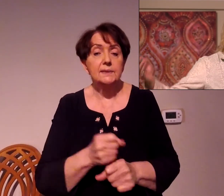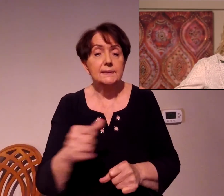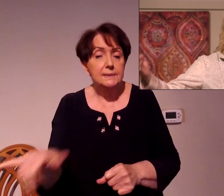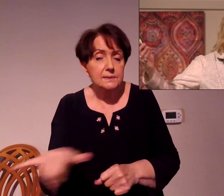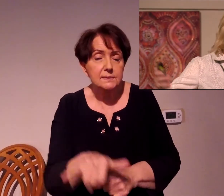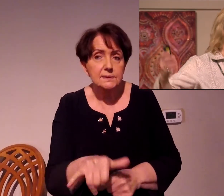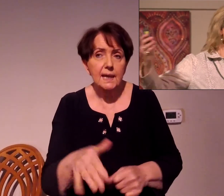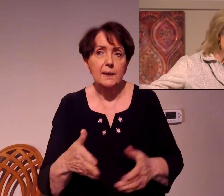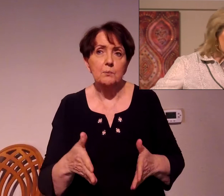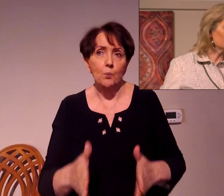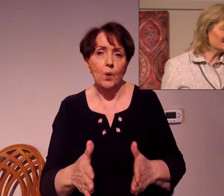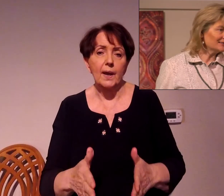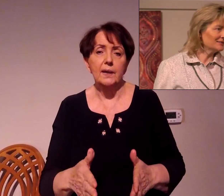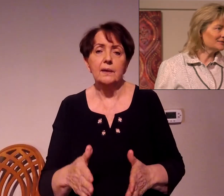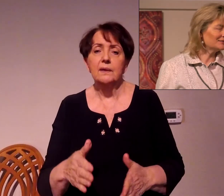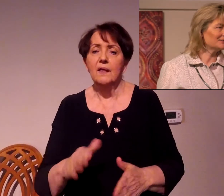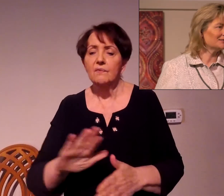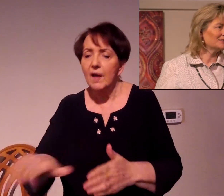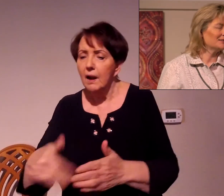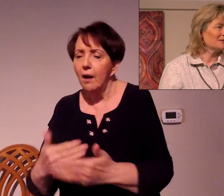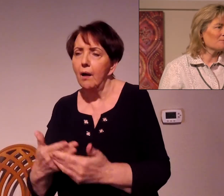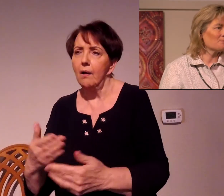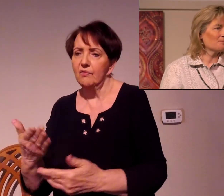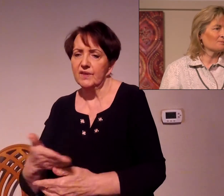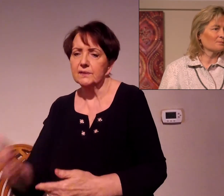of creation is creating.